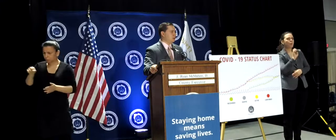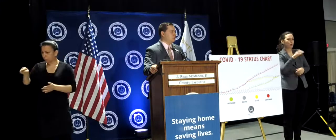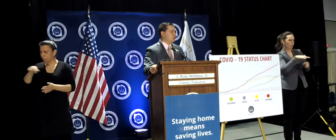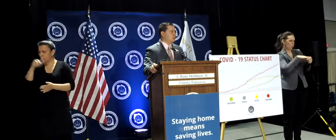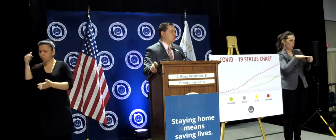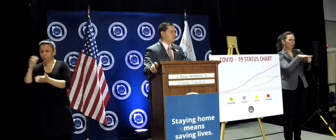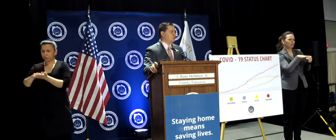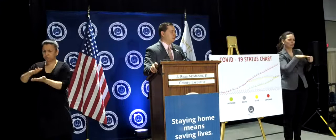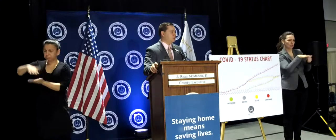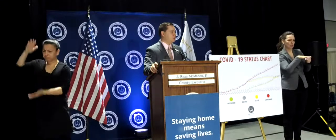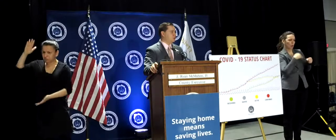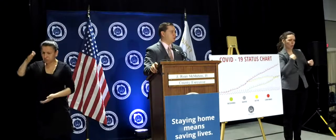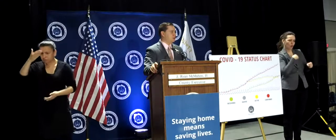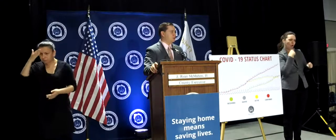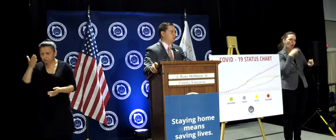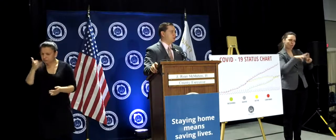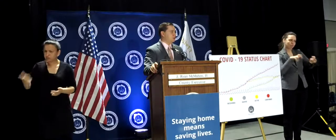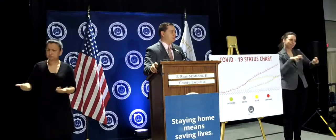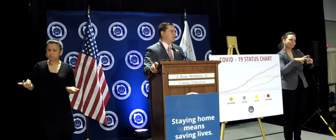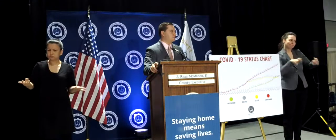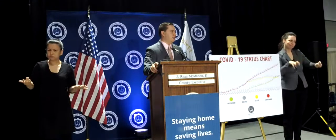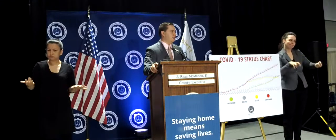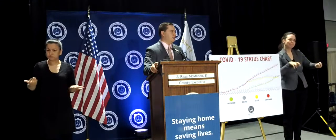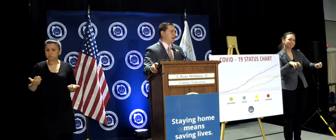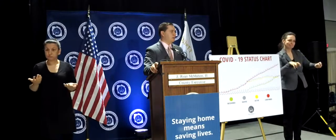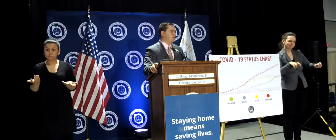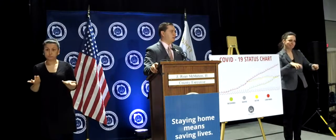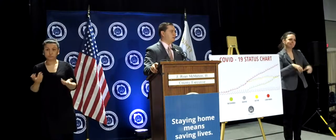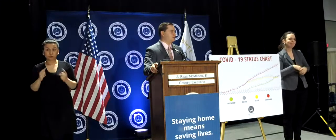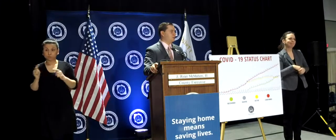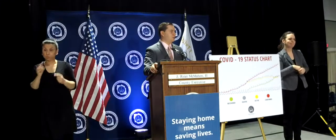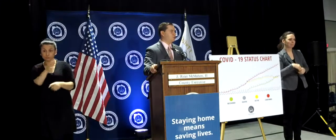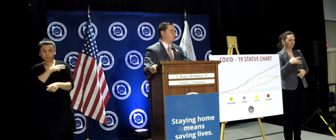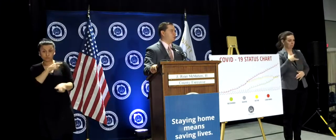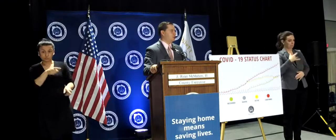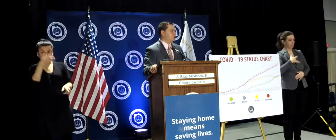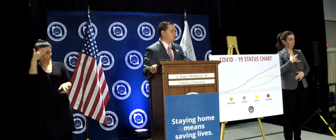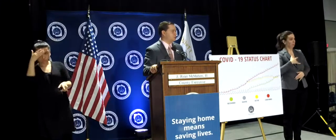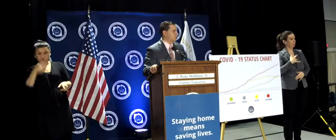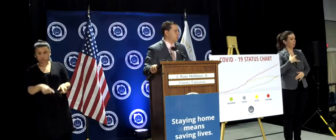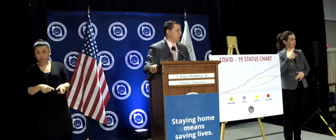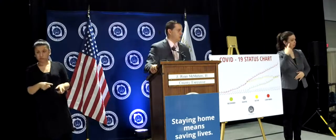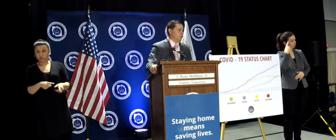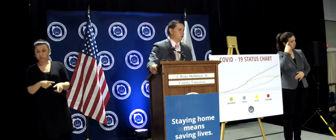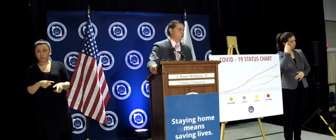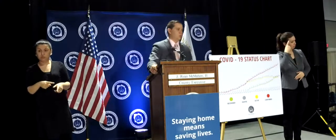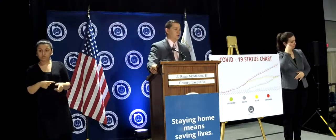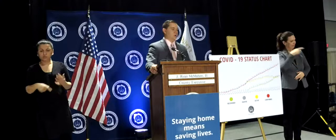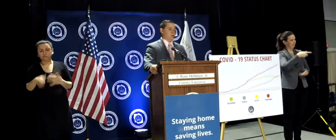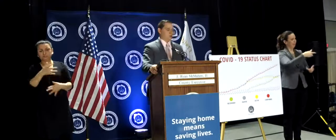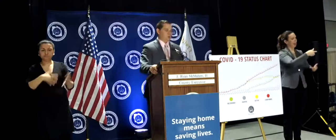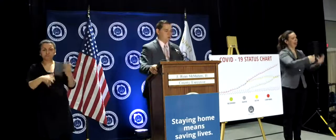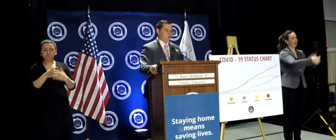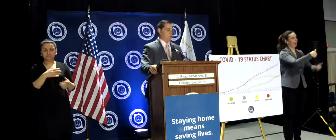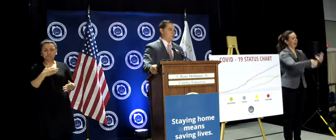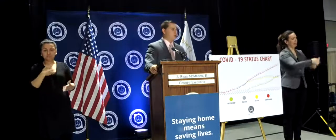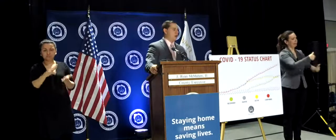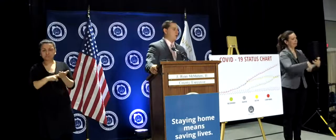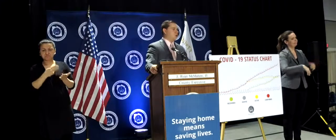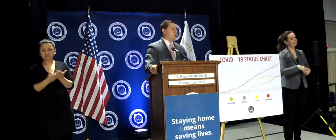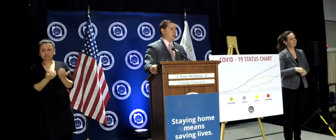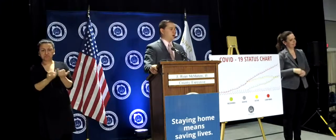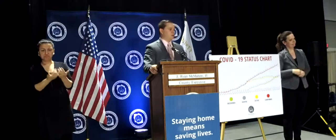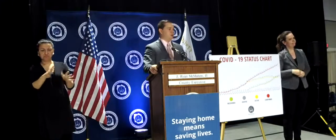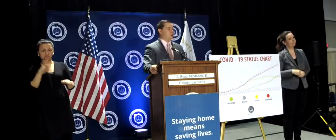there may be some affiliations that explain those shades, and we're